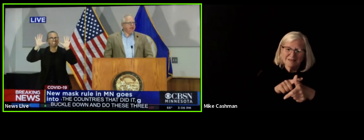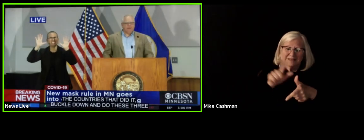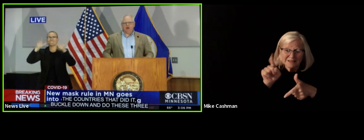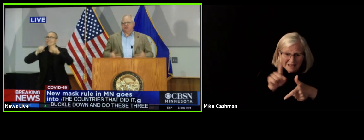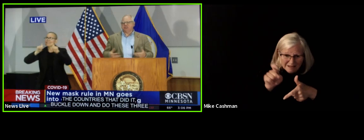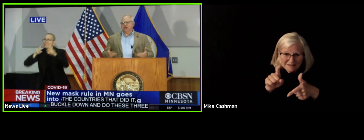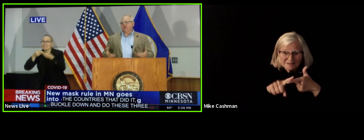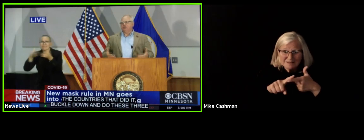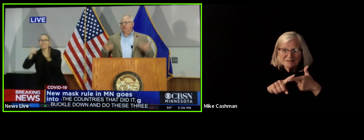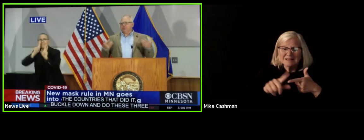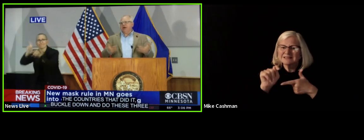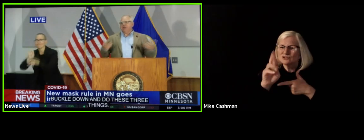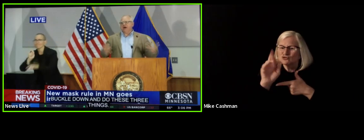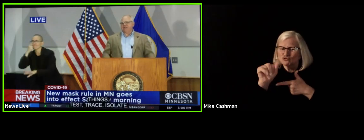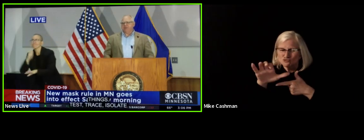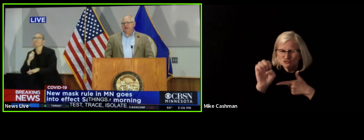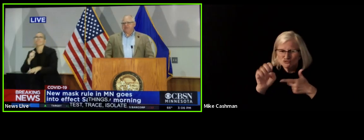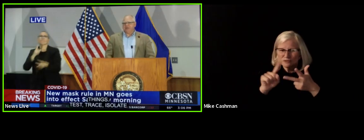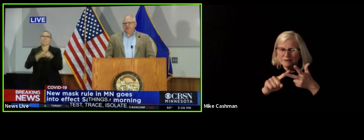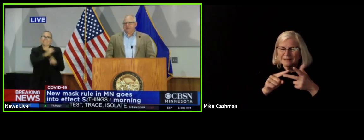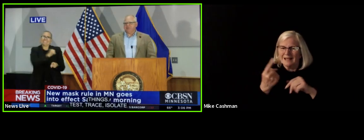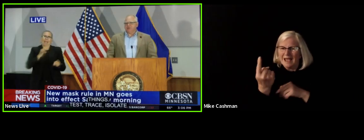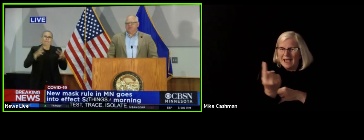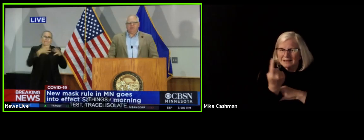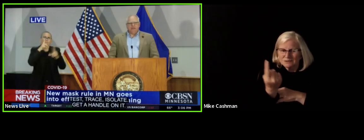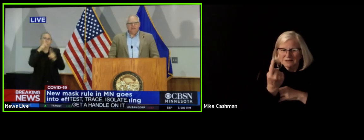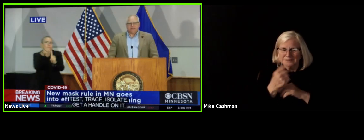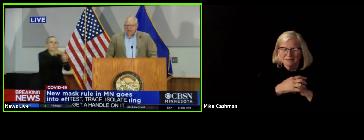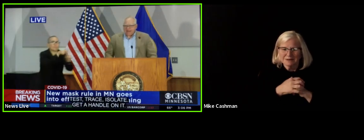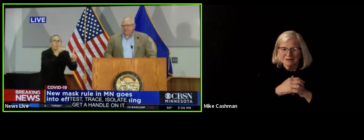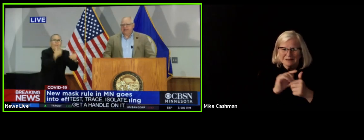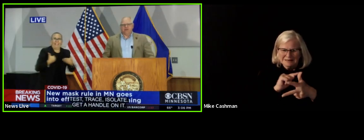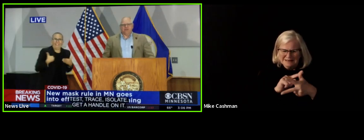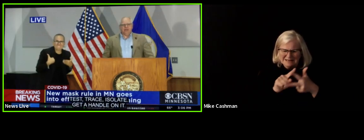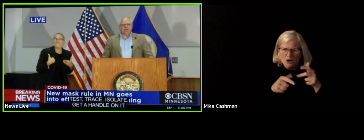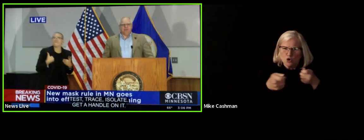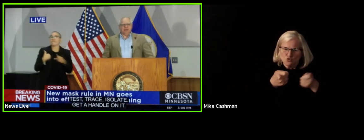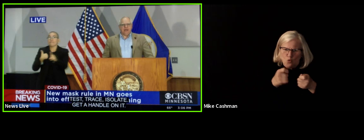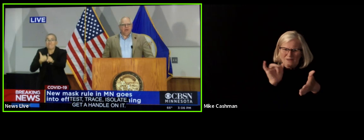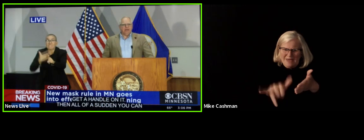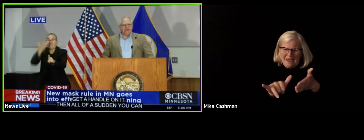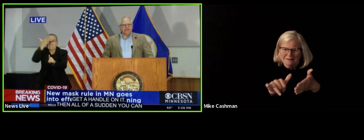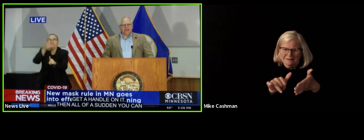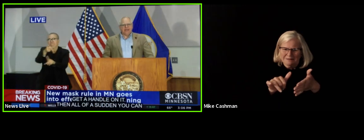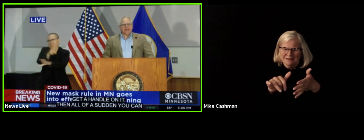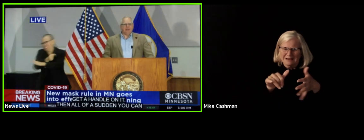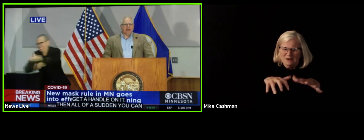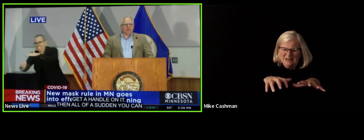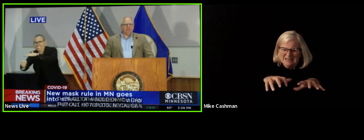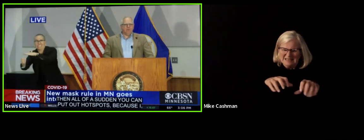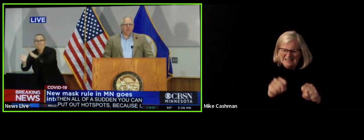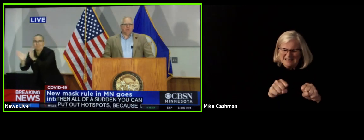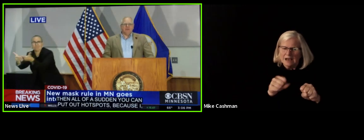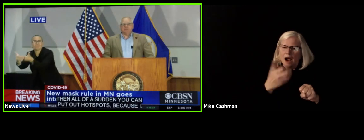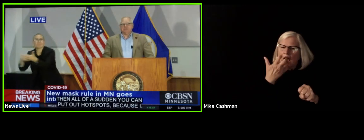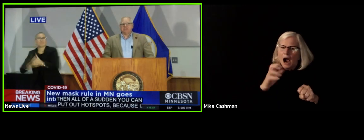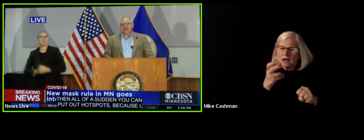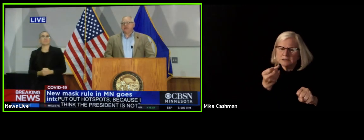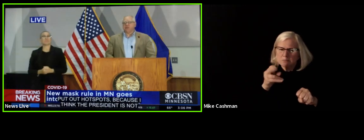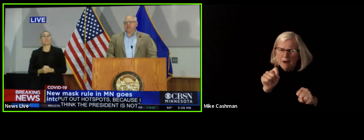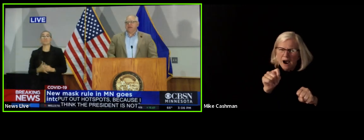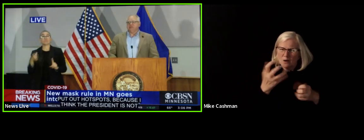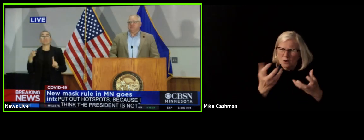And then all of a sudden you can put out the hot spots, because I think the president is not saying there's embers now. He's saying it's back in full force. I think the